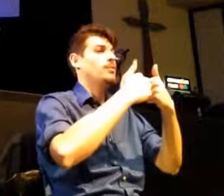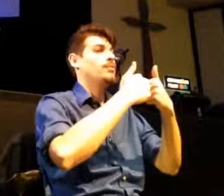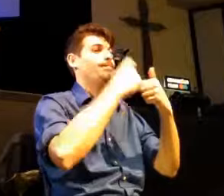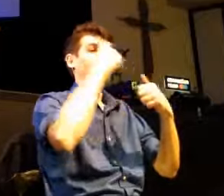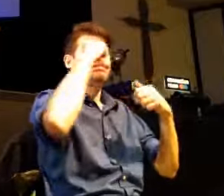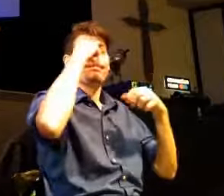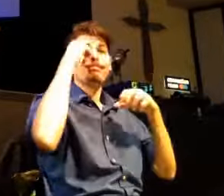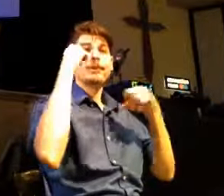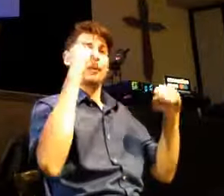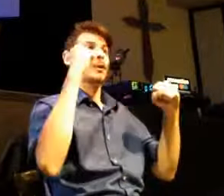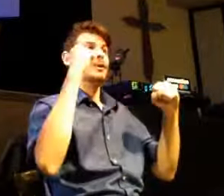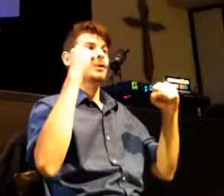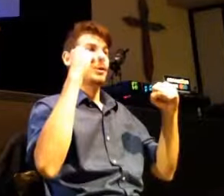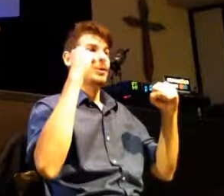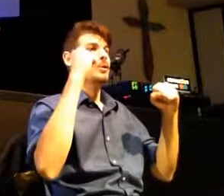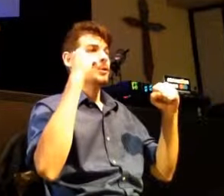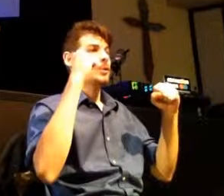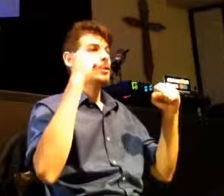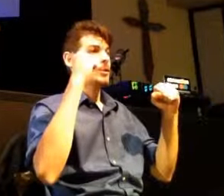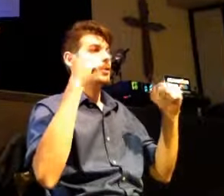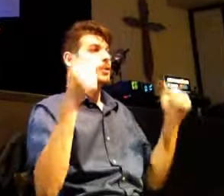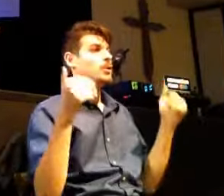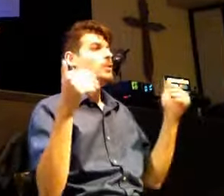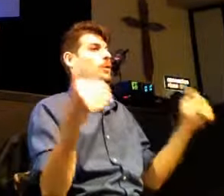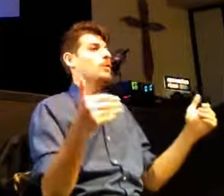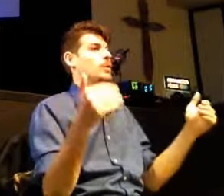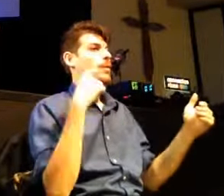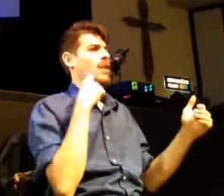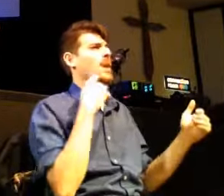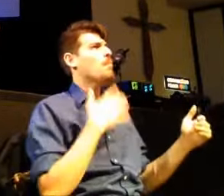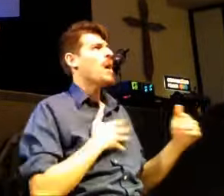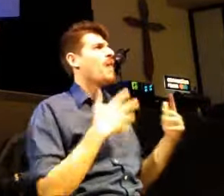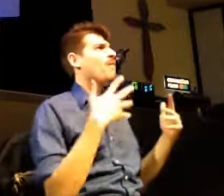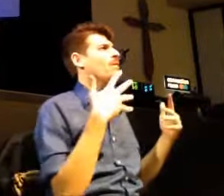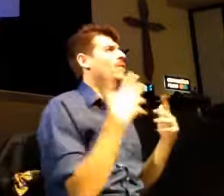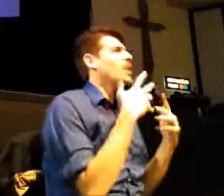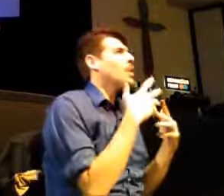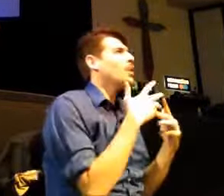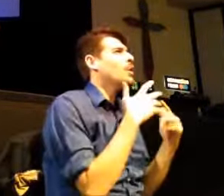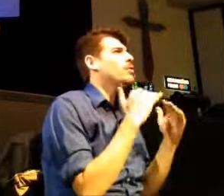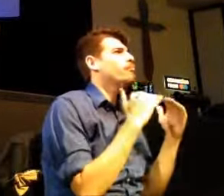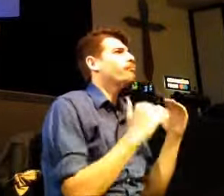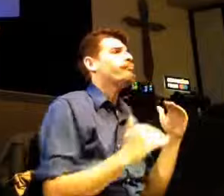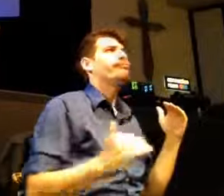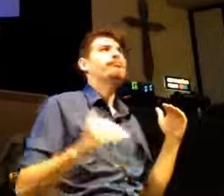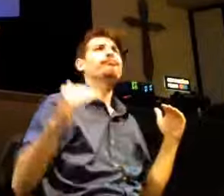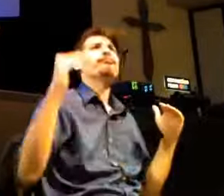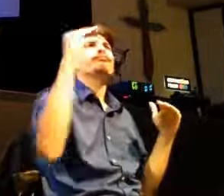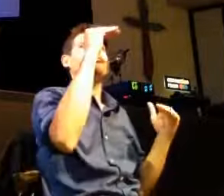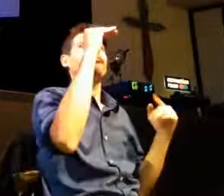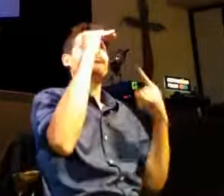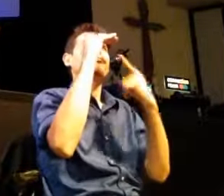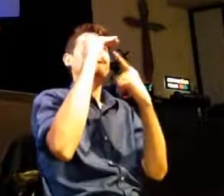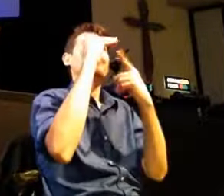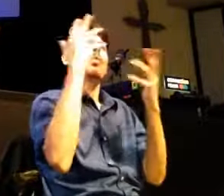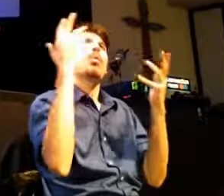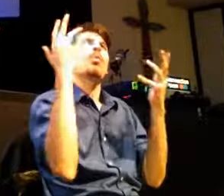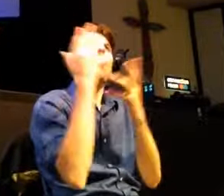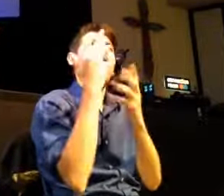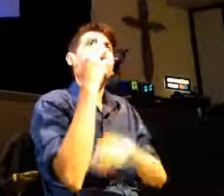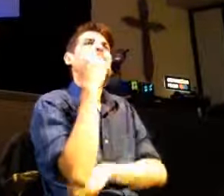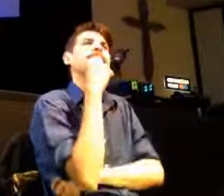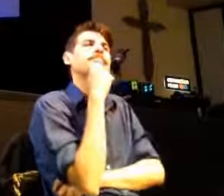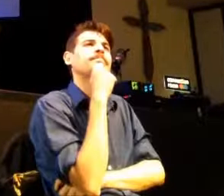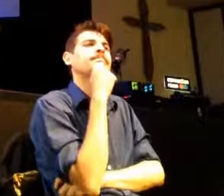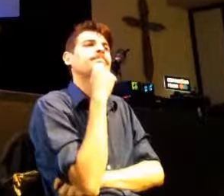world that is more important than that fear? And that's your homework.